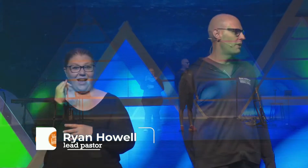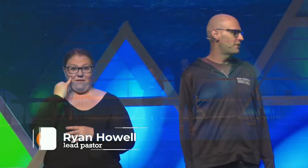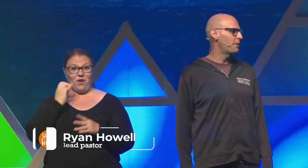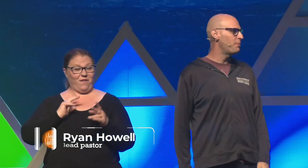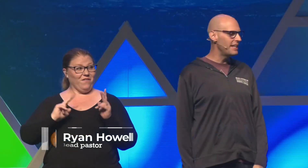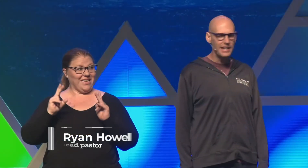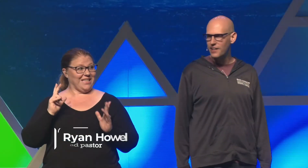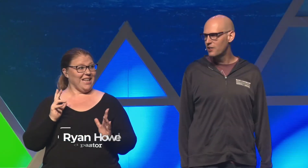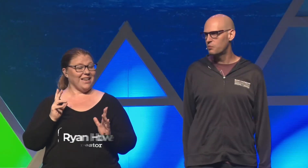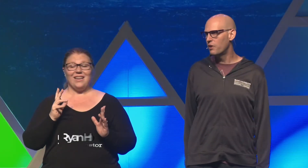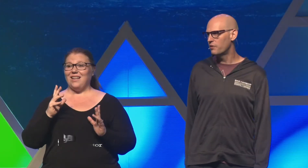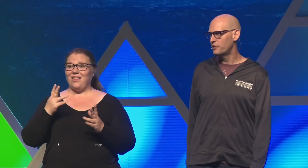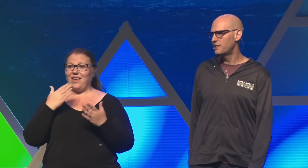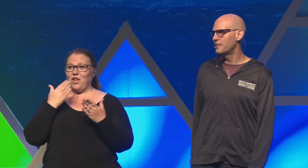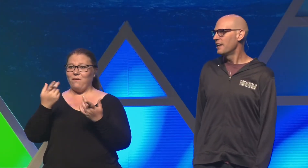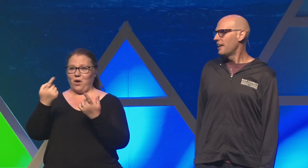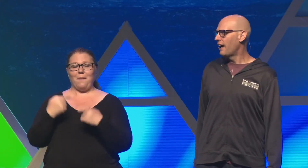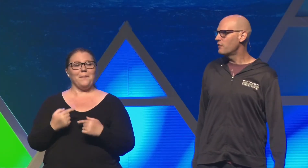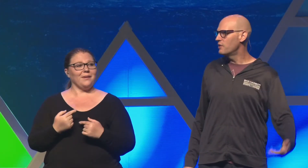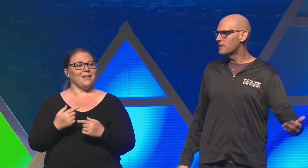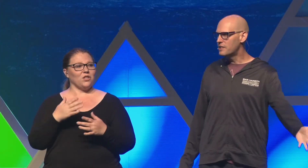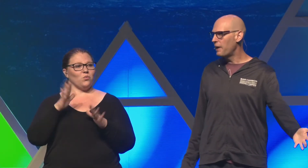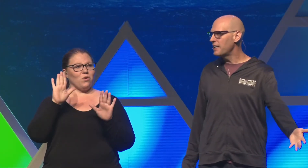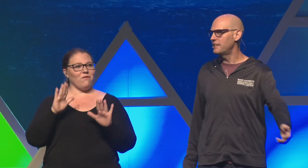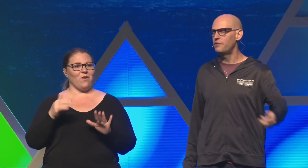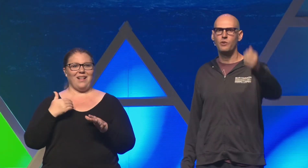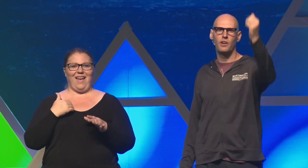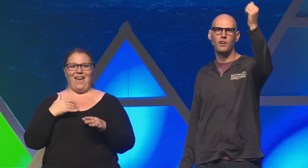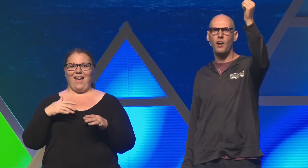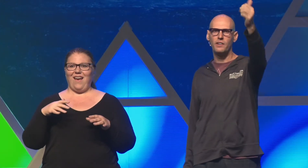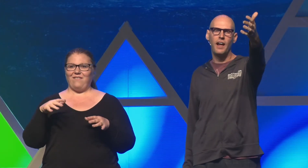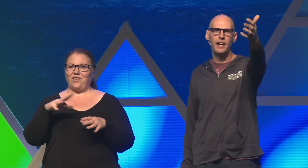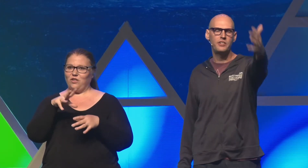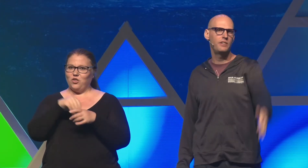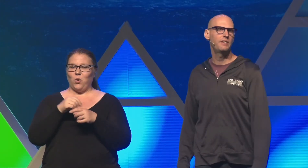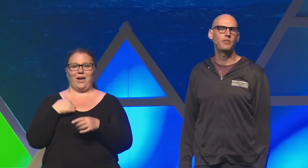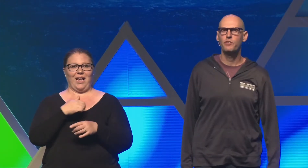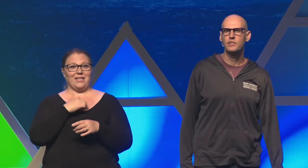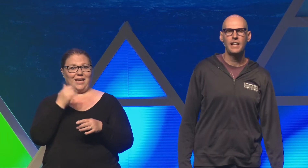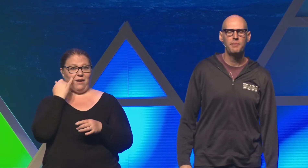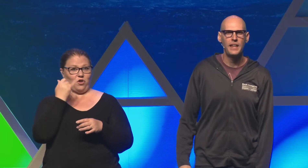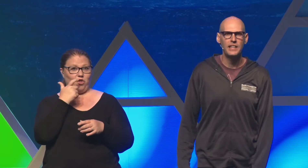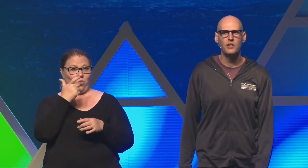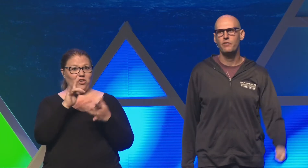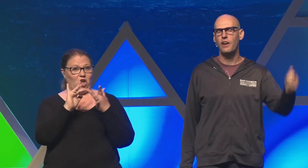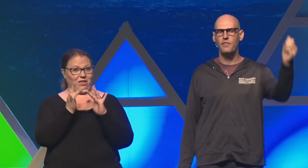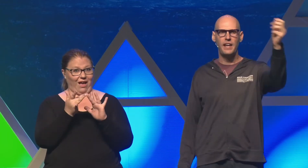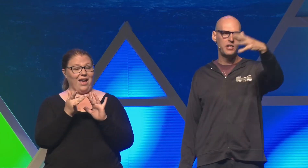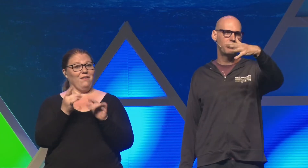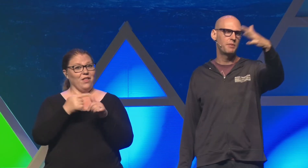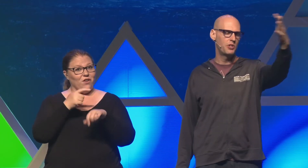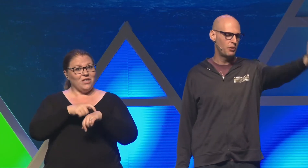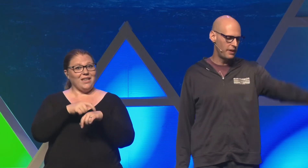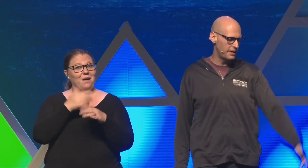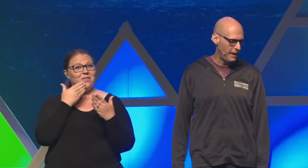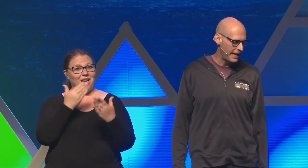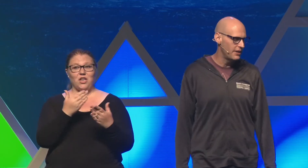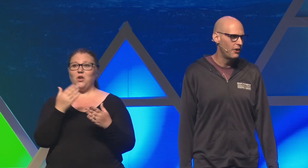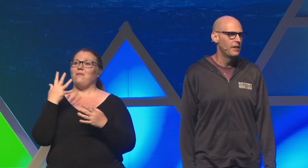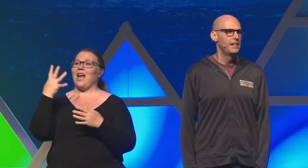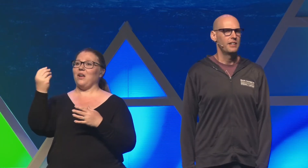so much for being here. It's wonderful to have you in this space. If you are online tuning in for the first time, thank you. If you're out in the atrium enjoying